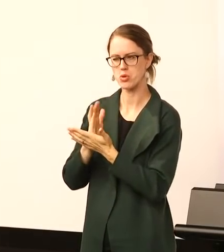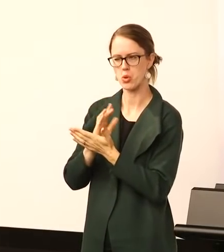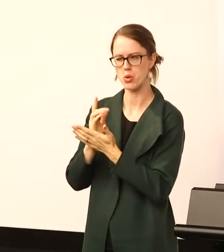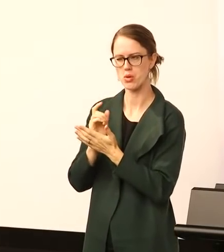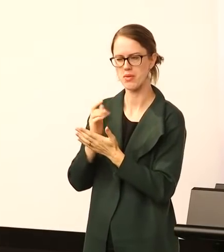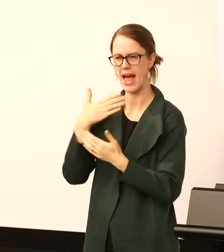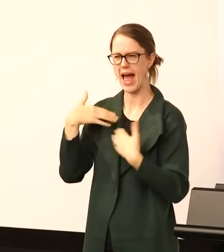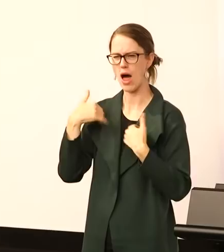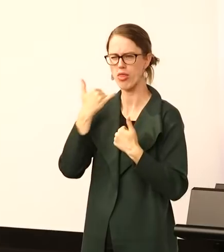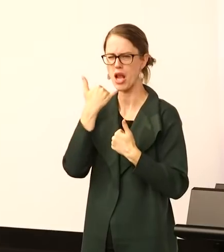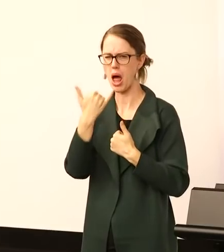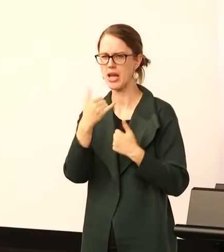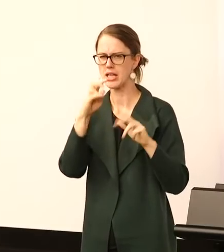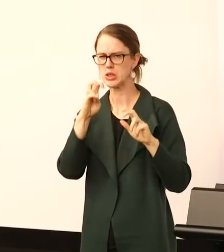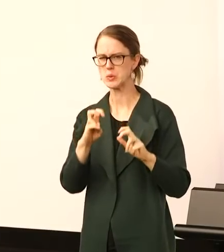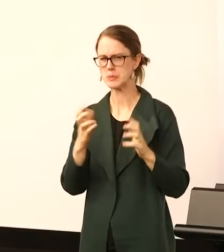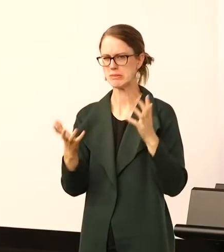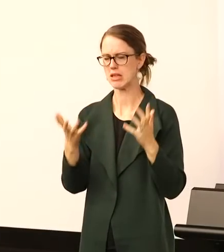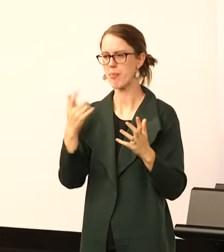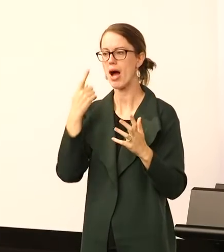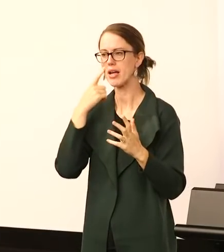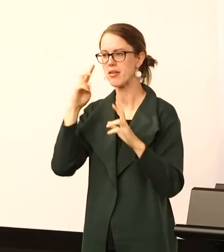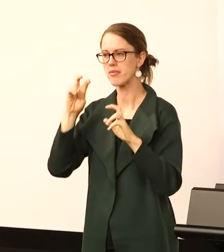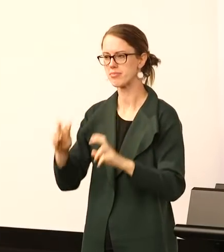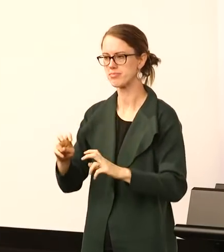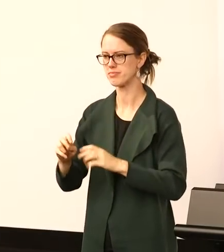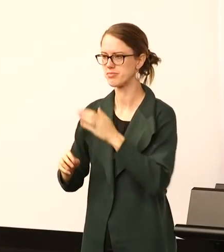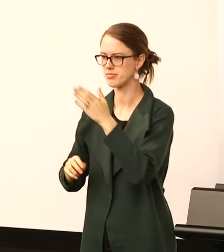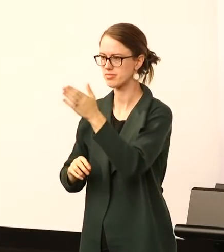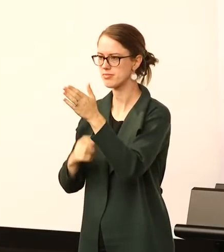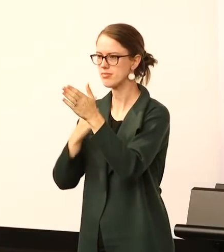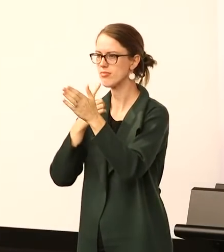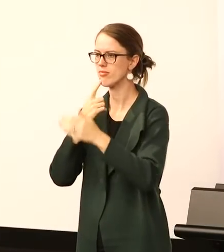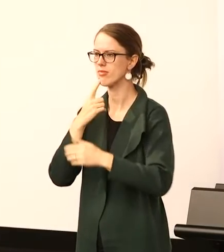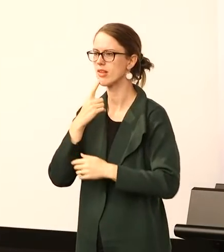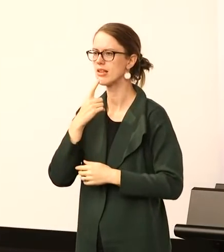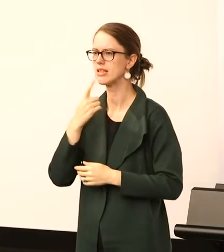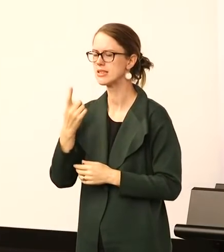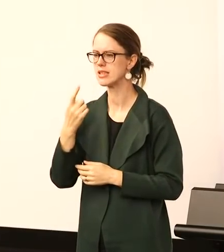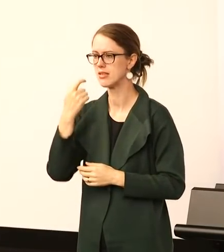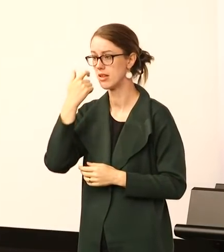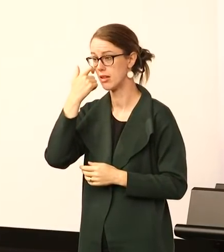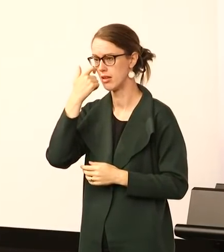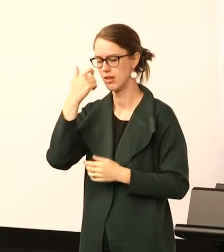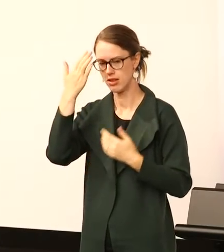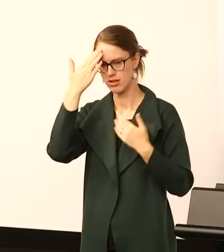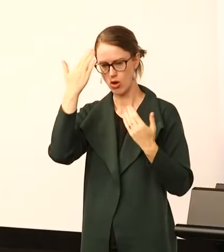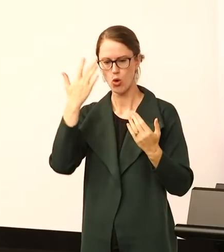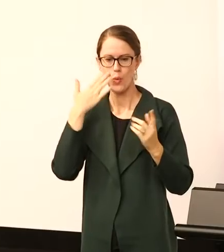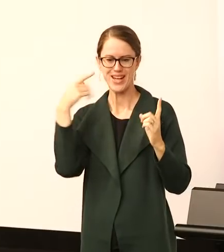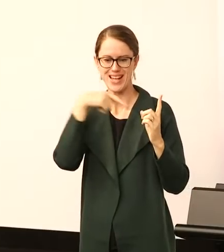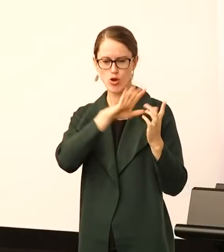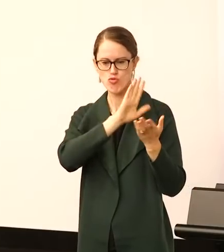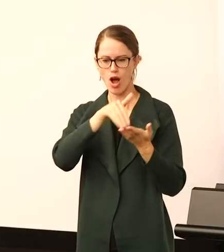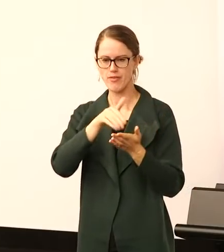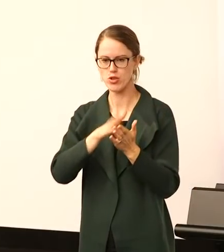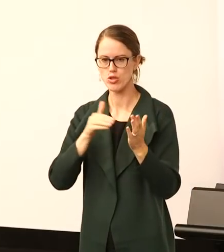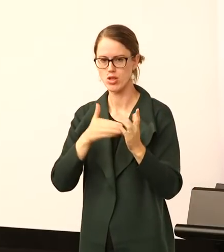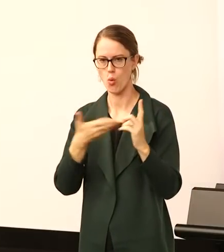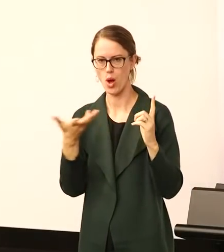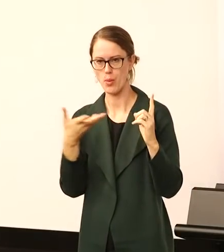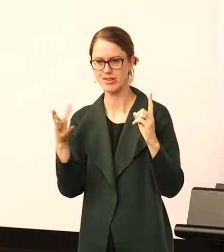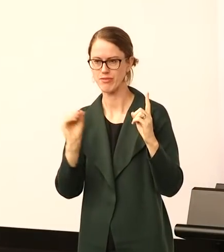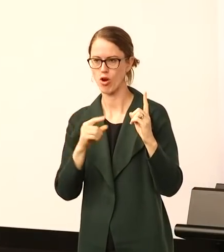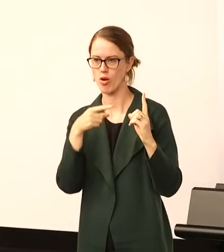what the Healthline issue was there, but I'm happy to look into that. They were saying that they didn't know when he'd arrived in New Zealand, where he'd